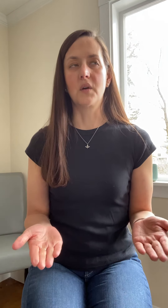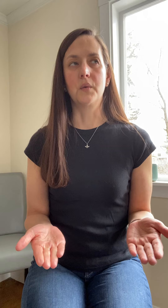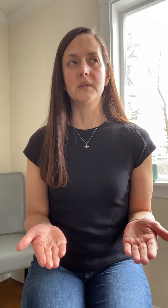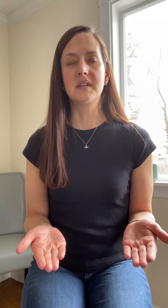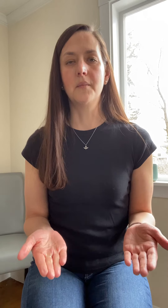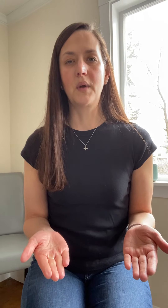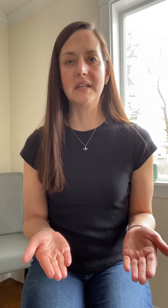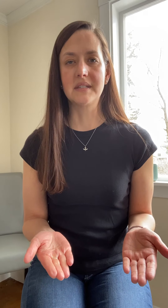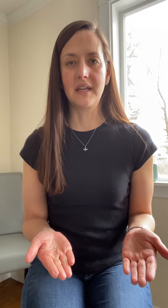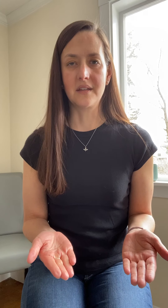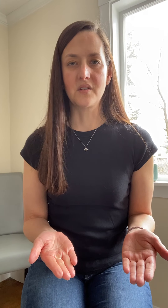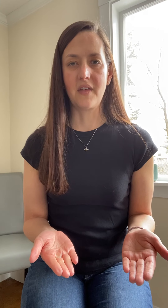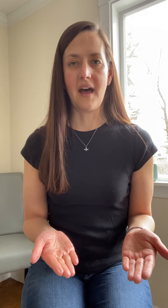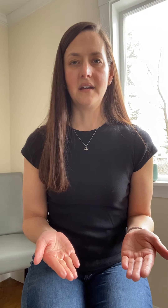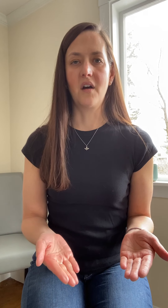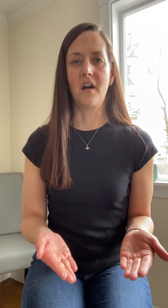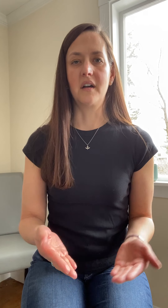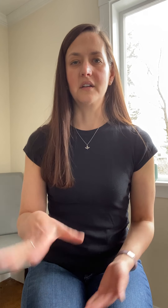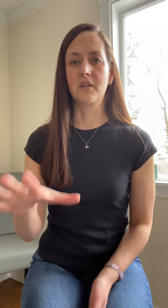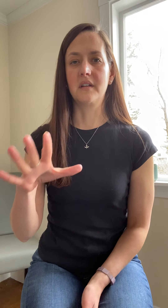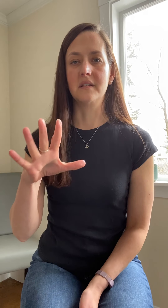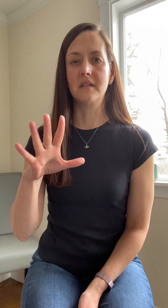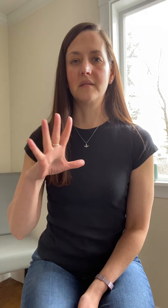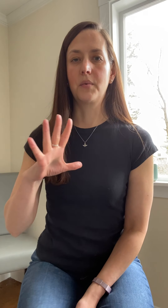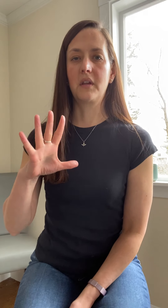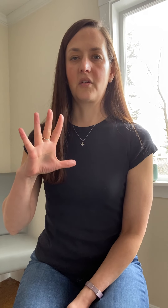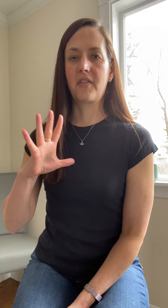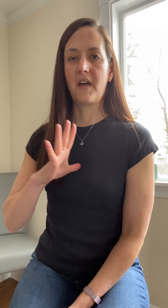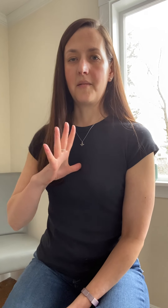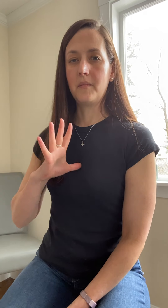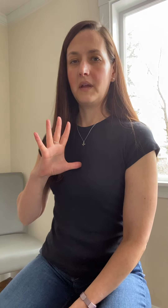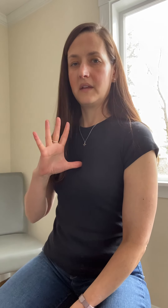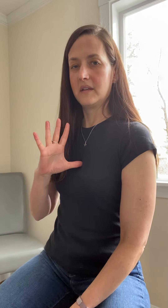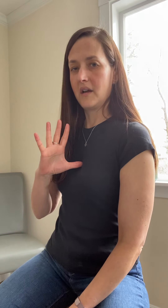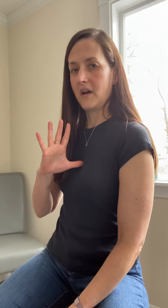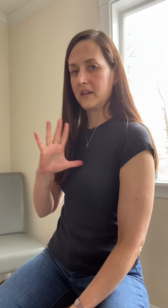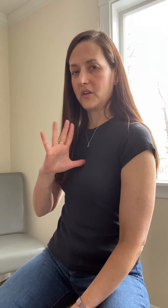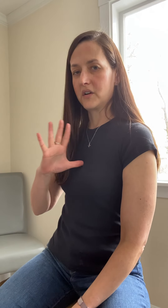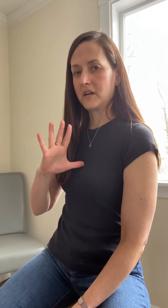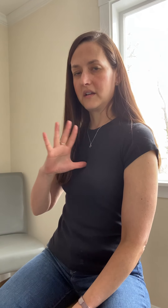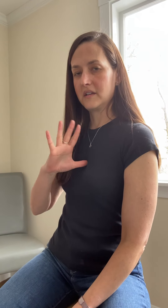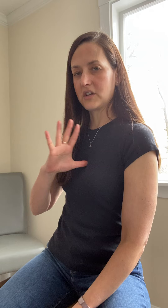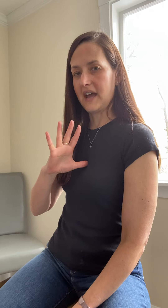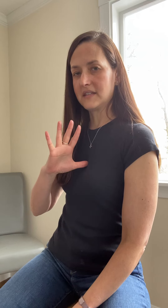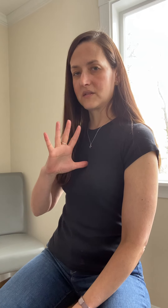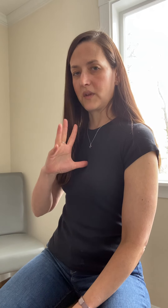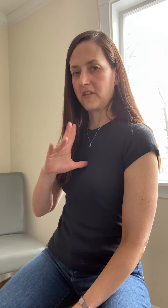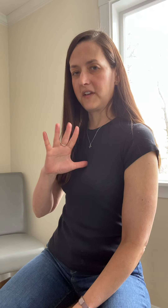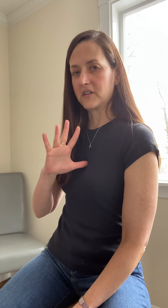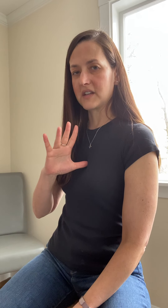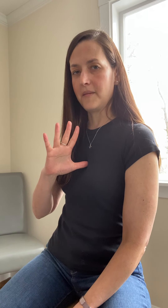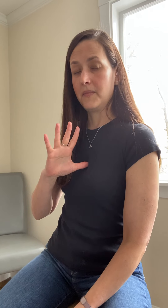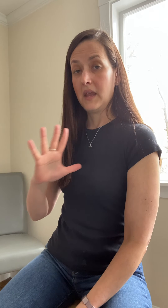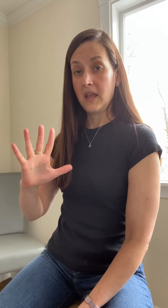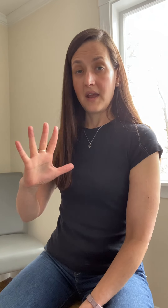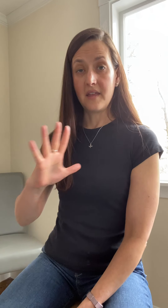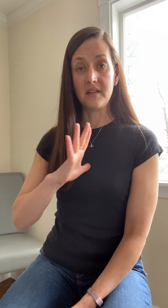So some ways to answer that are, you can put your thumb on your chest with the fingers up, and this